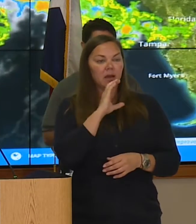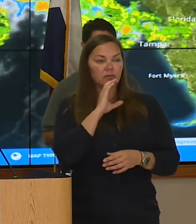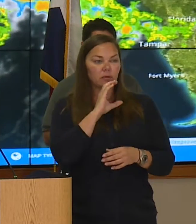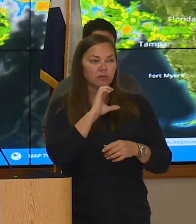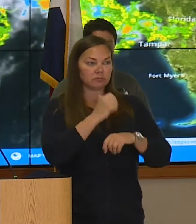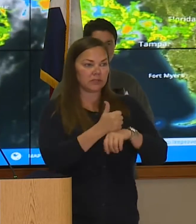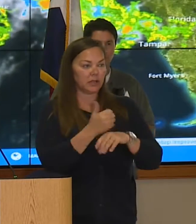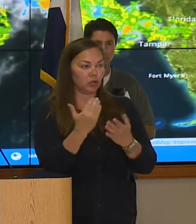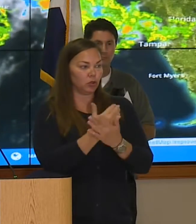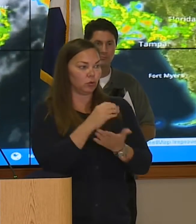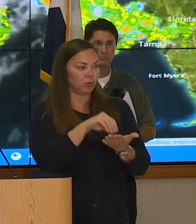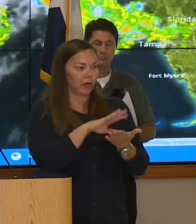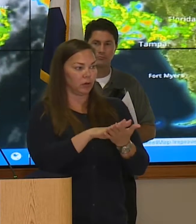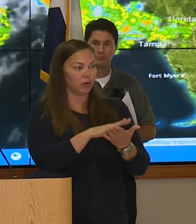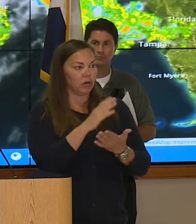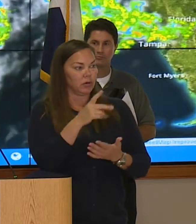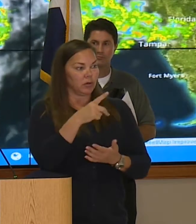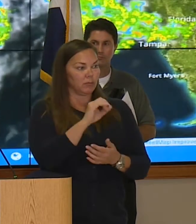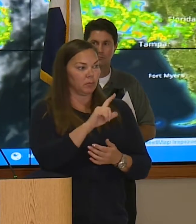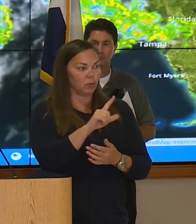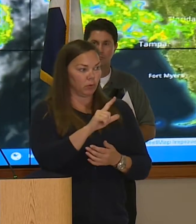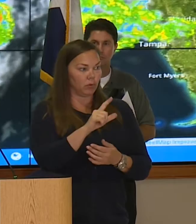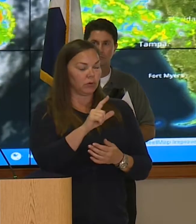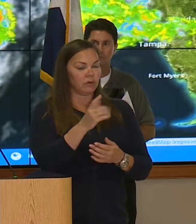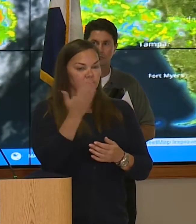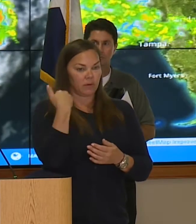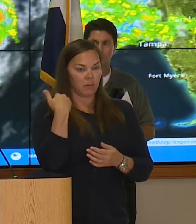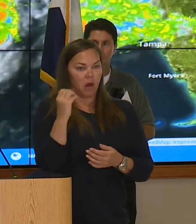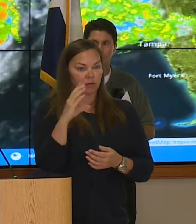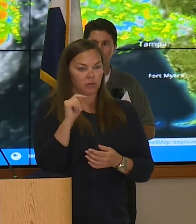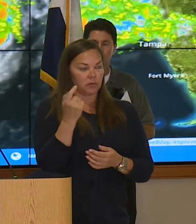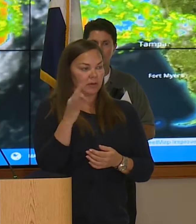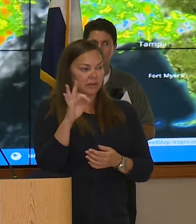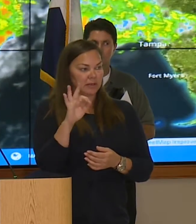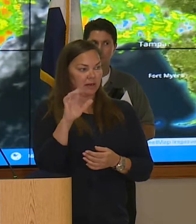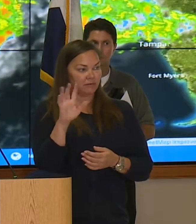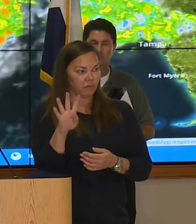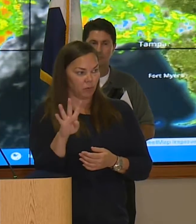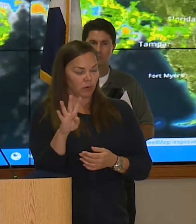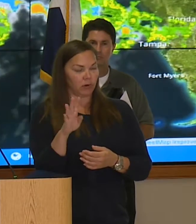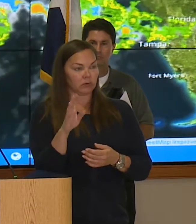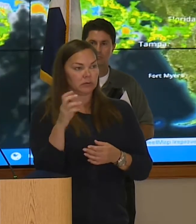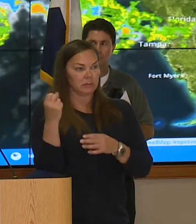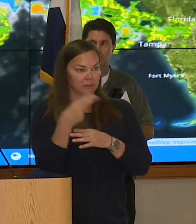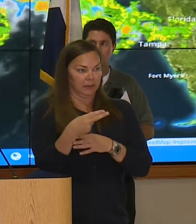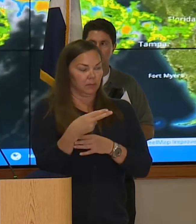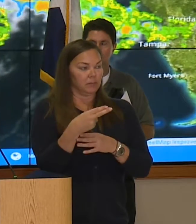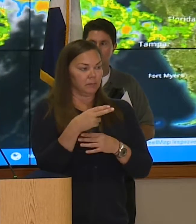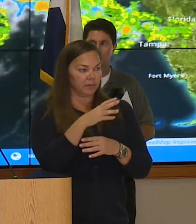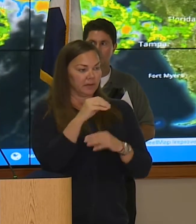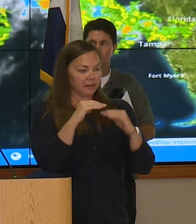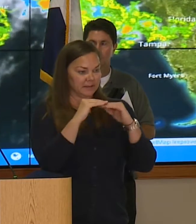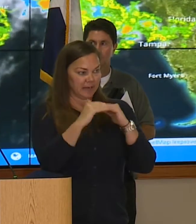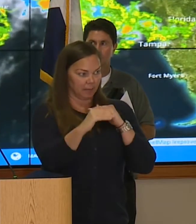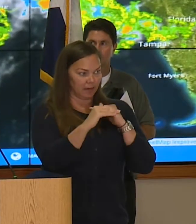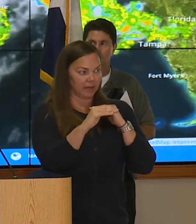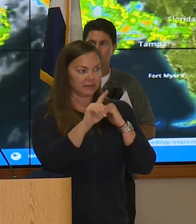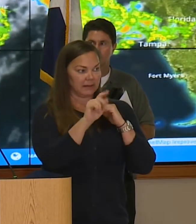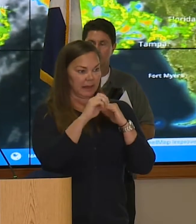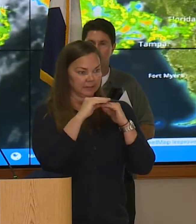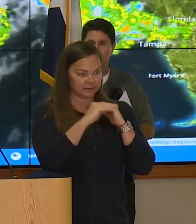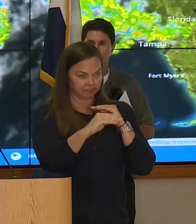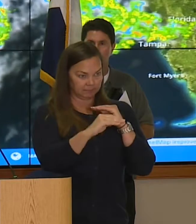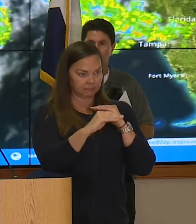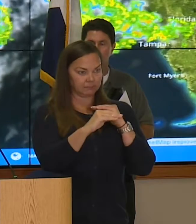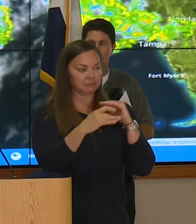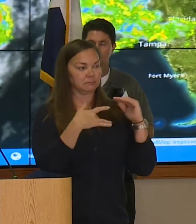elevation, surpassing the October 1994 flood. And they have stabilized the lake. They have